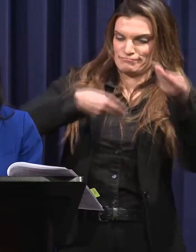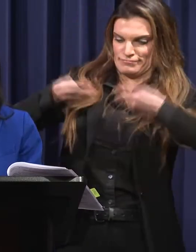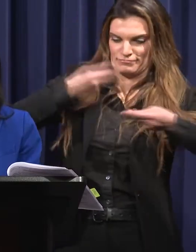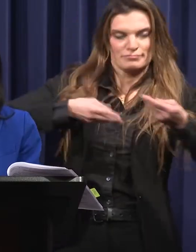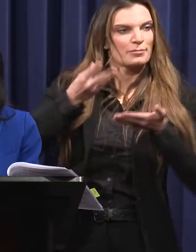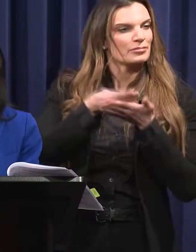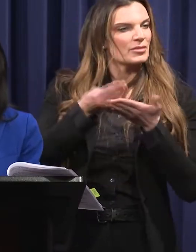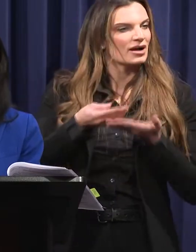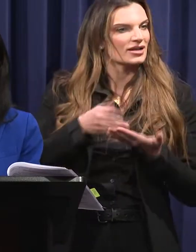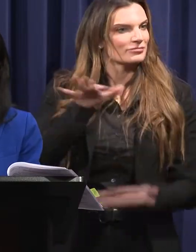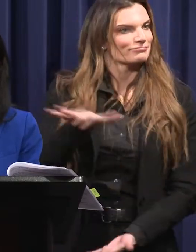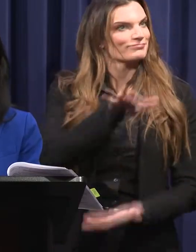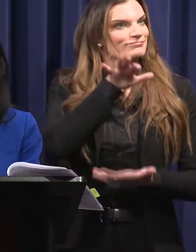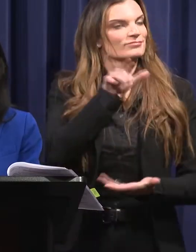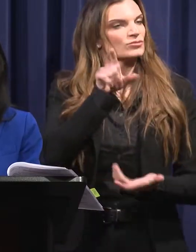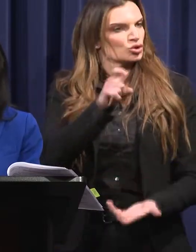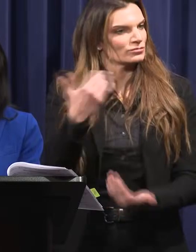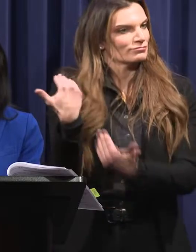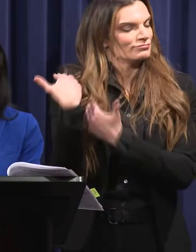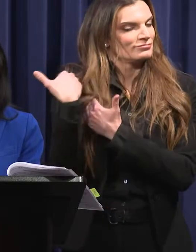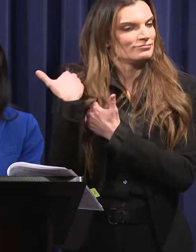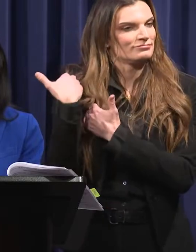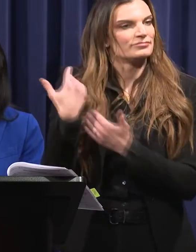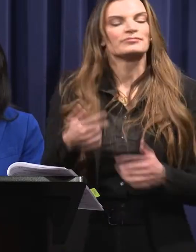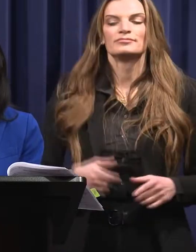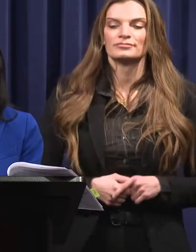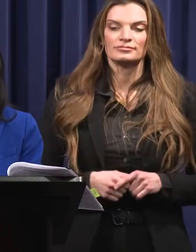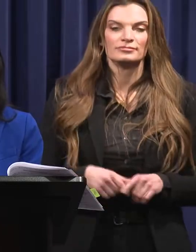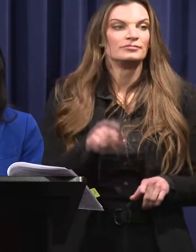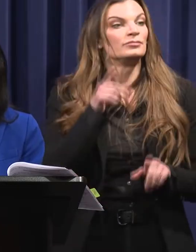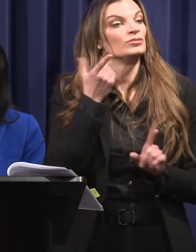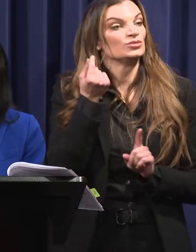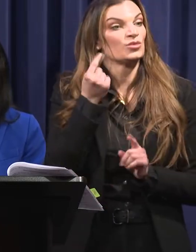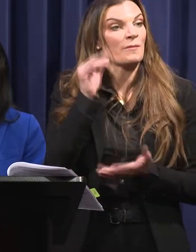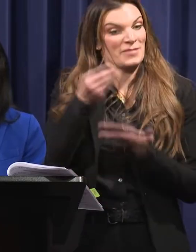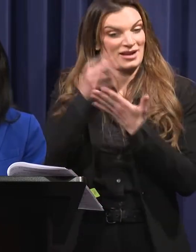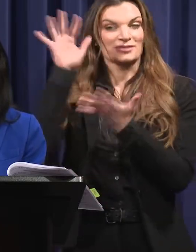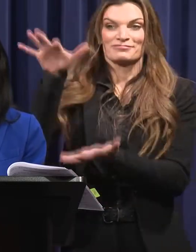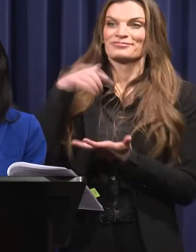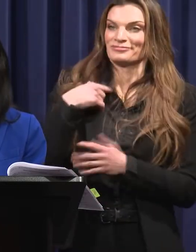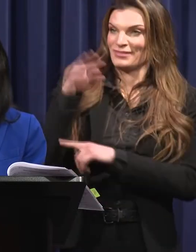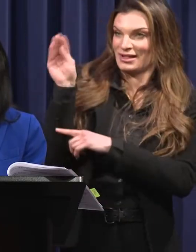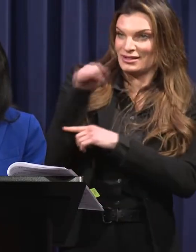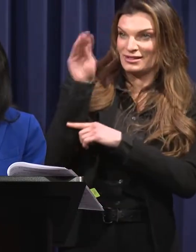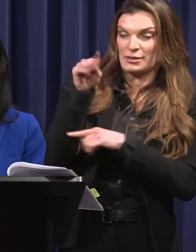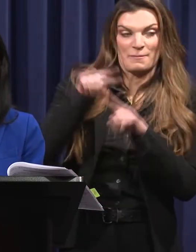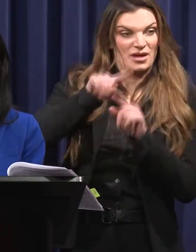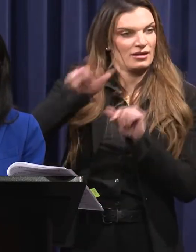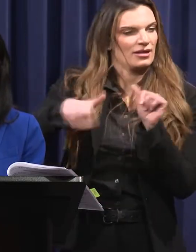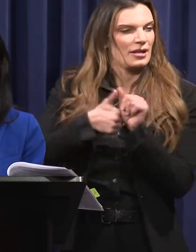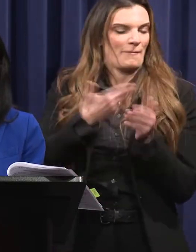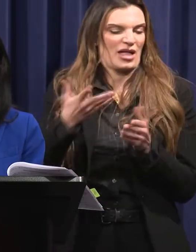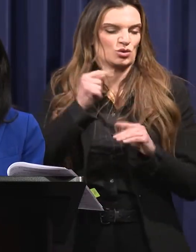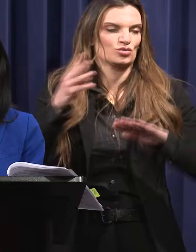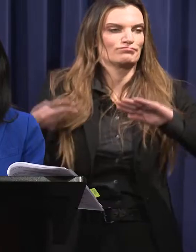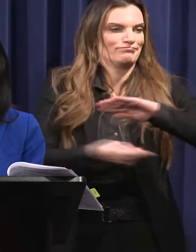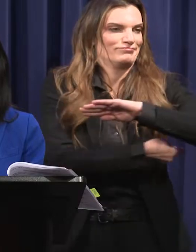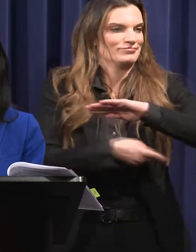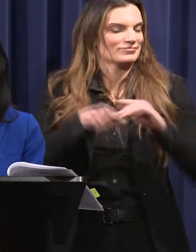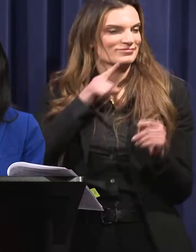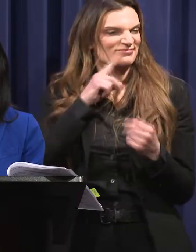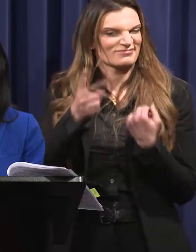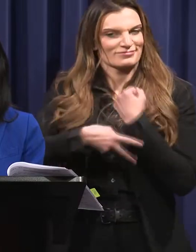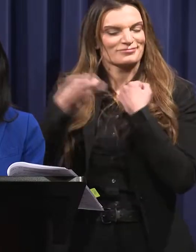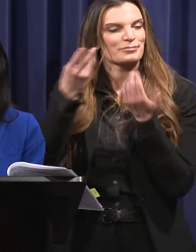finally, that the defendants converted the money or property to their own use and did so with the intent to defraud or cheat